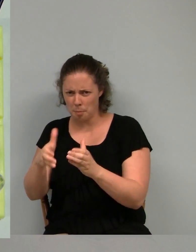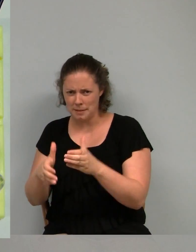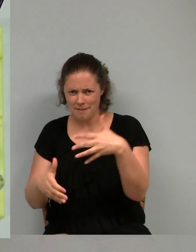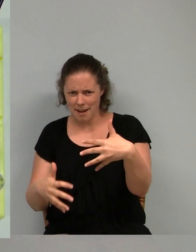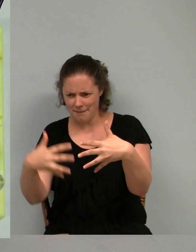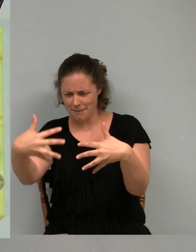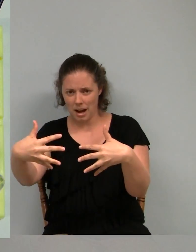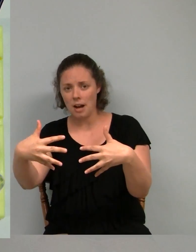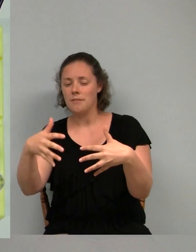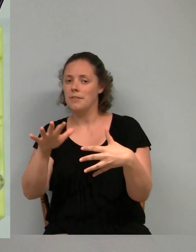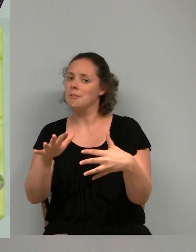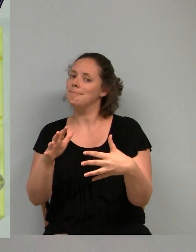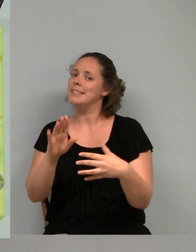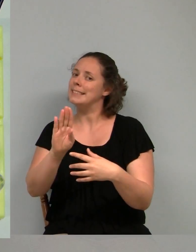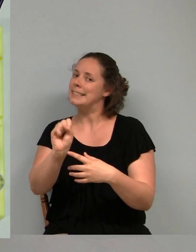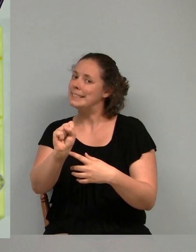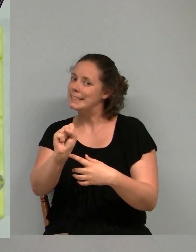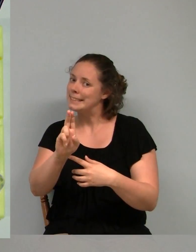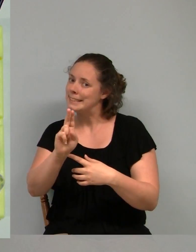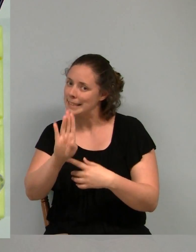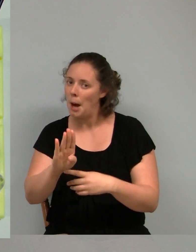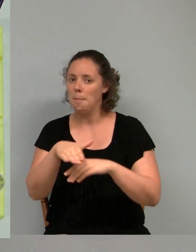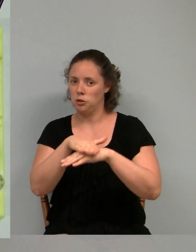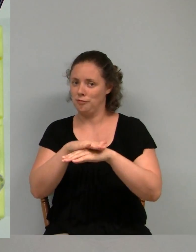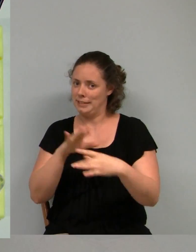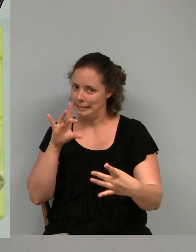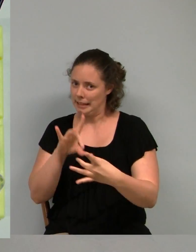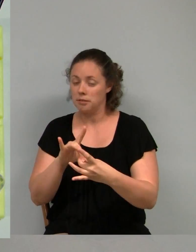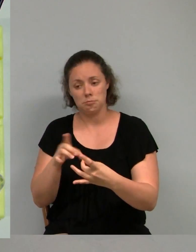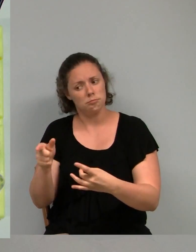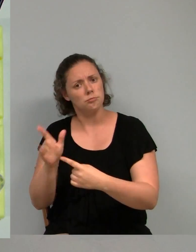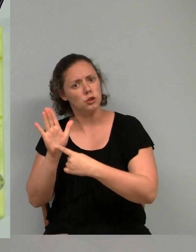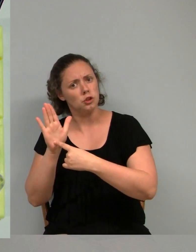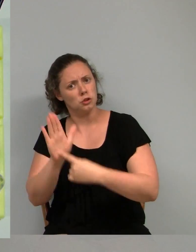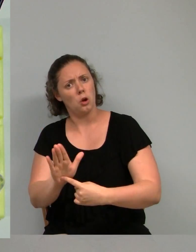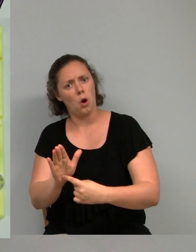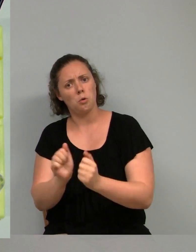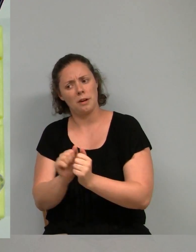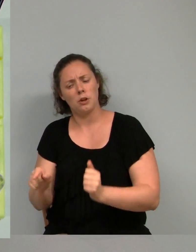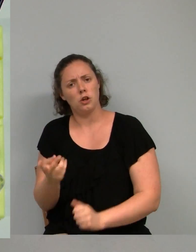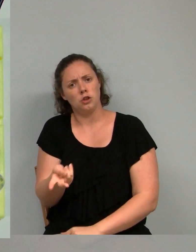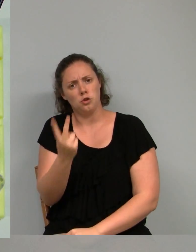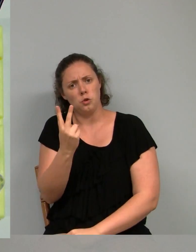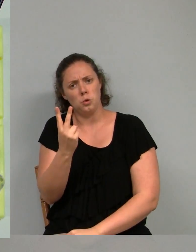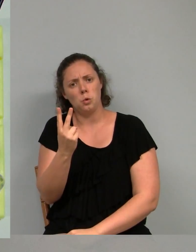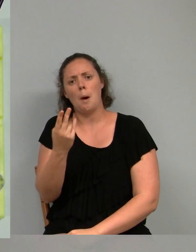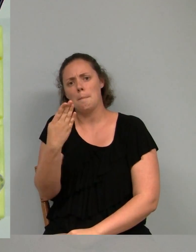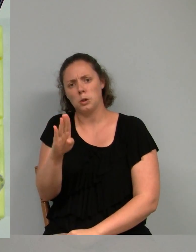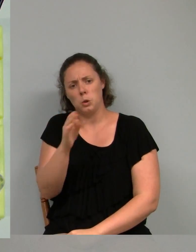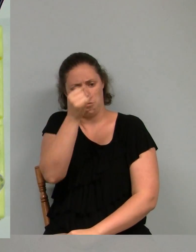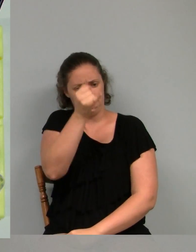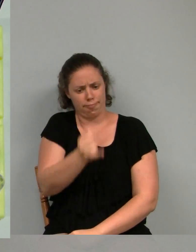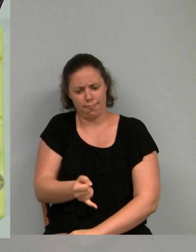also subsurface connected, as shown by the 2 vertical blue